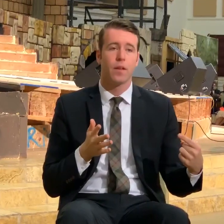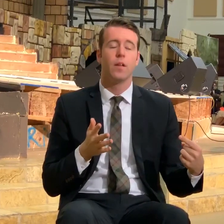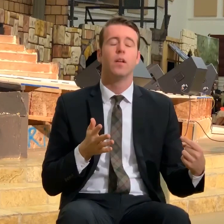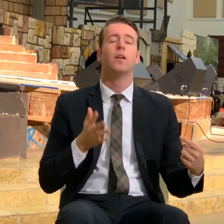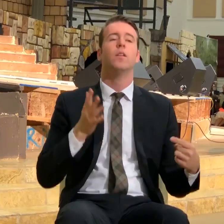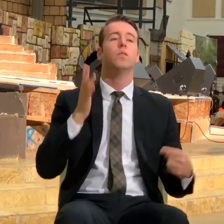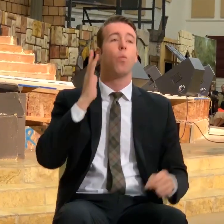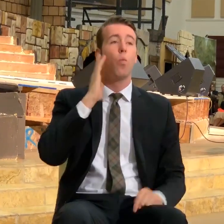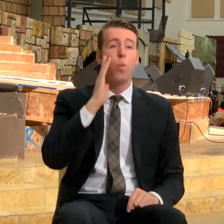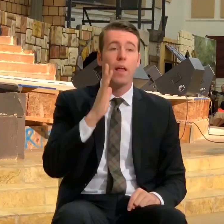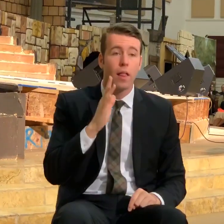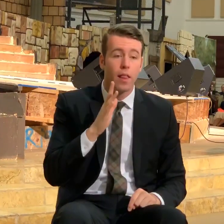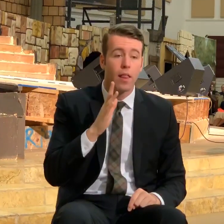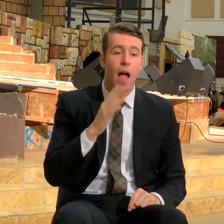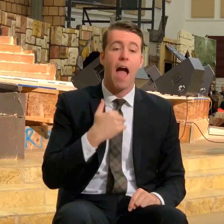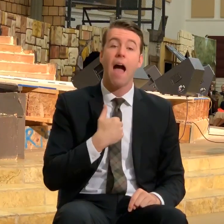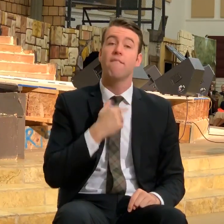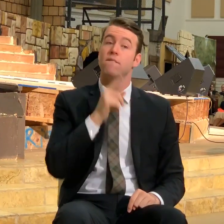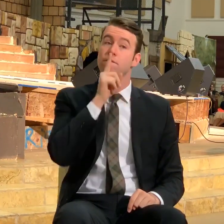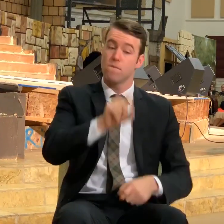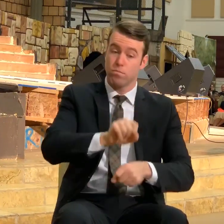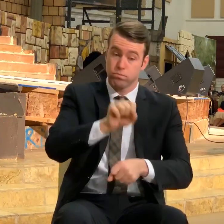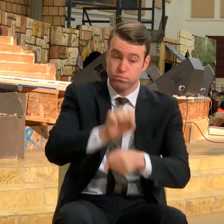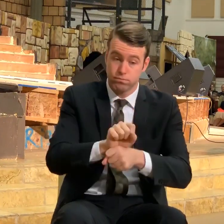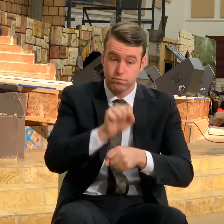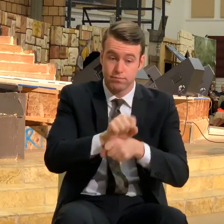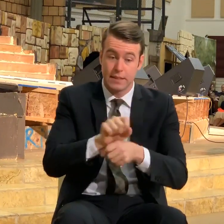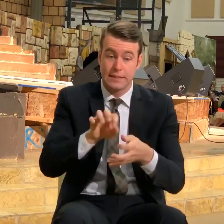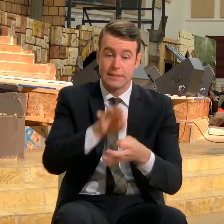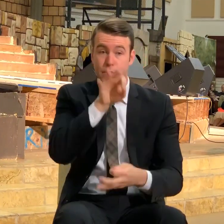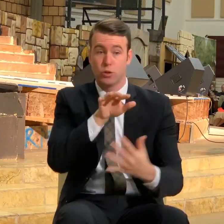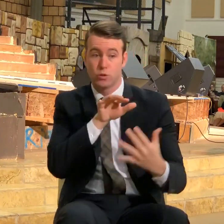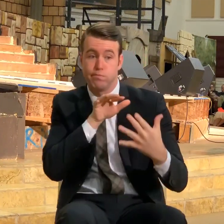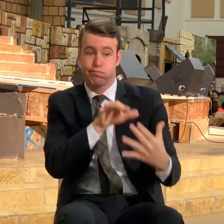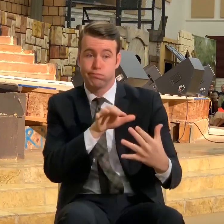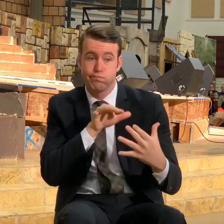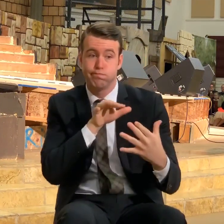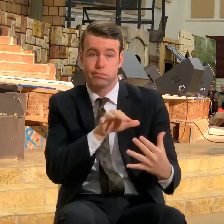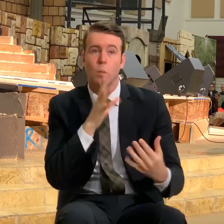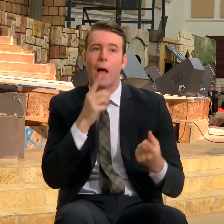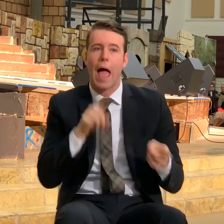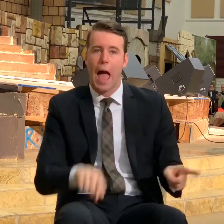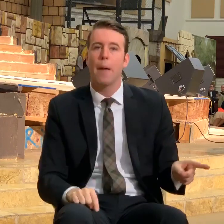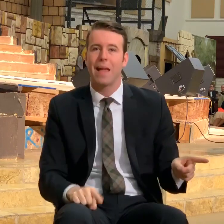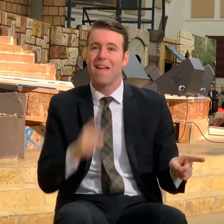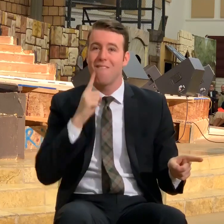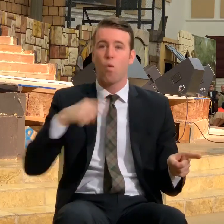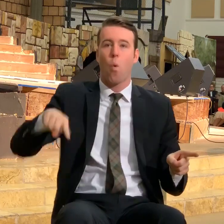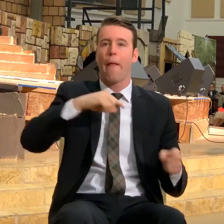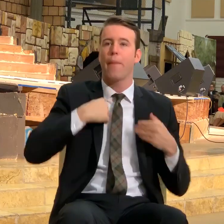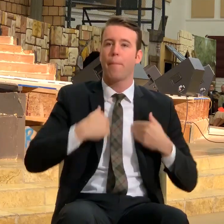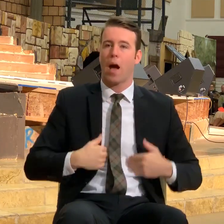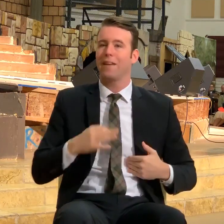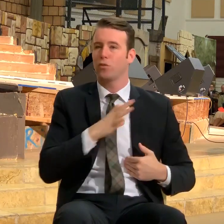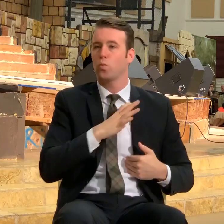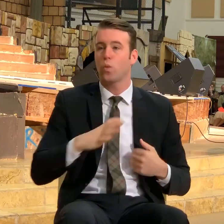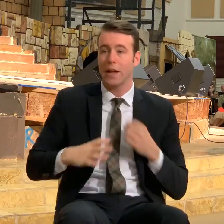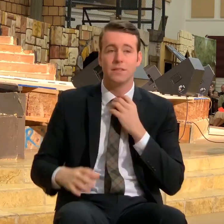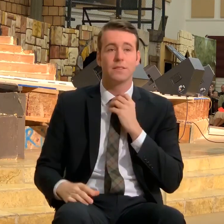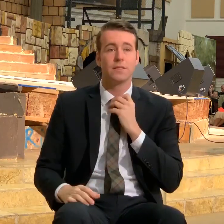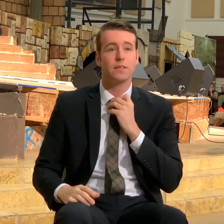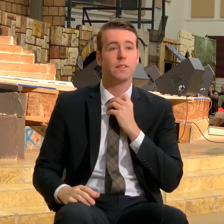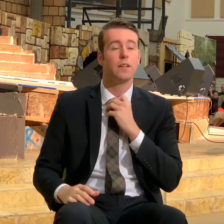be very real spiritual warfare that happens for the body of Christ.